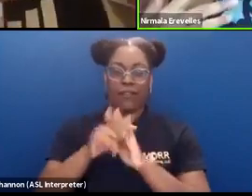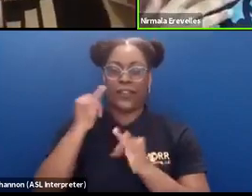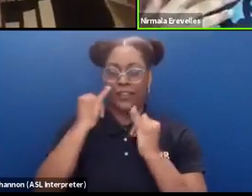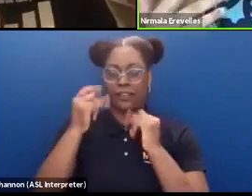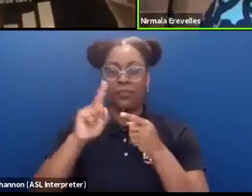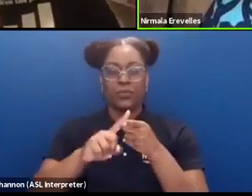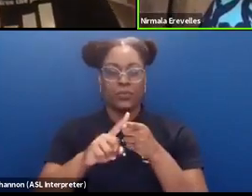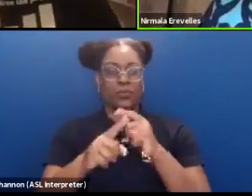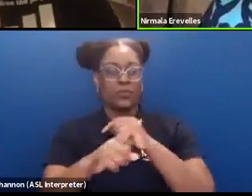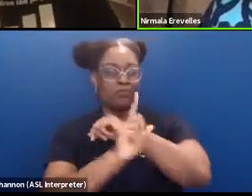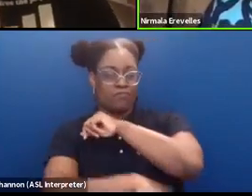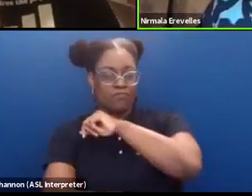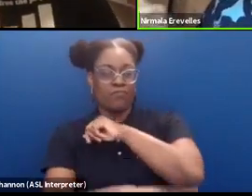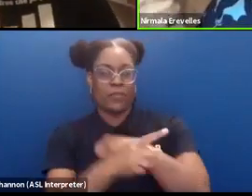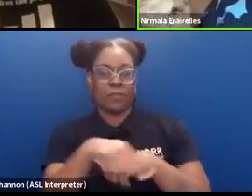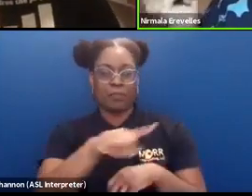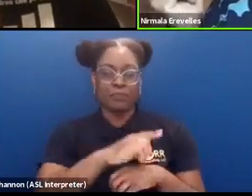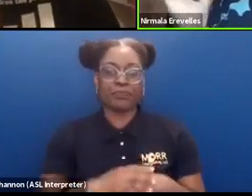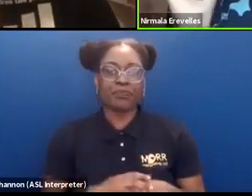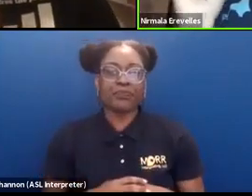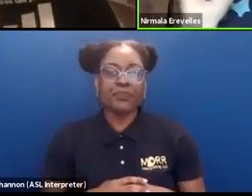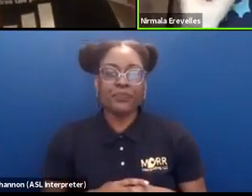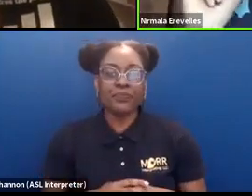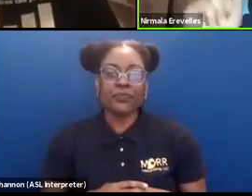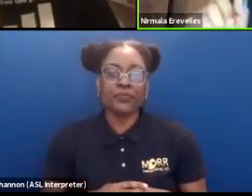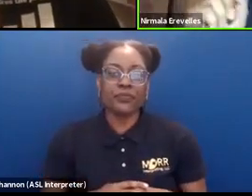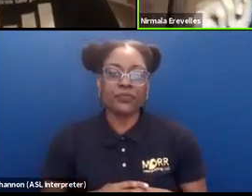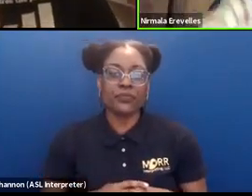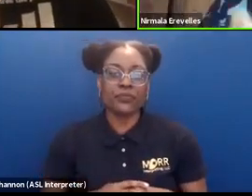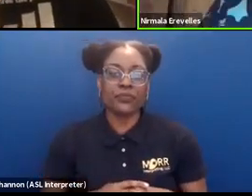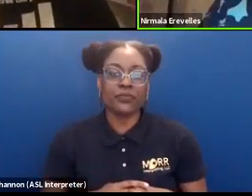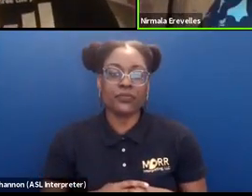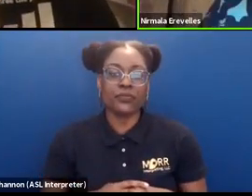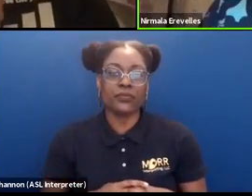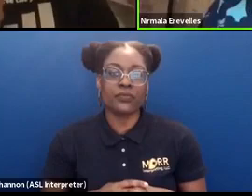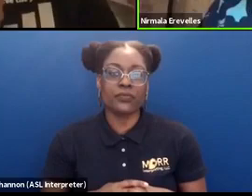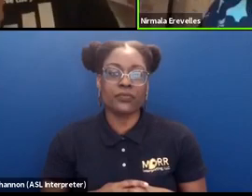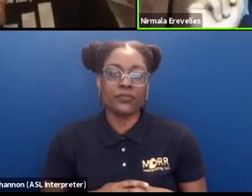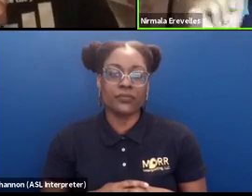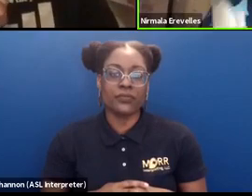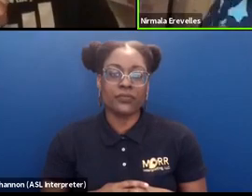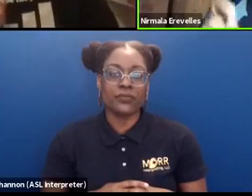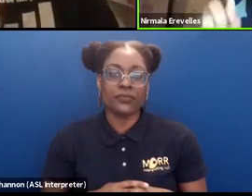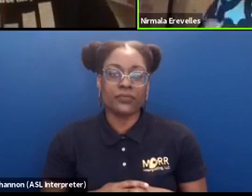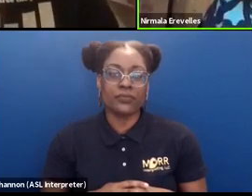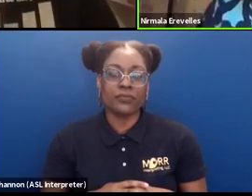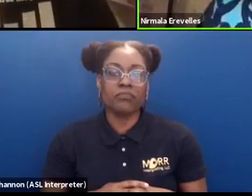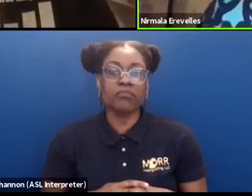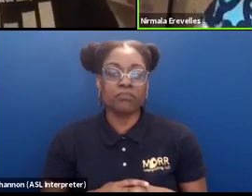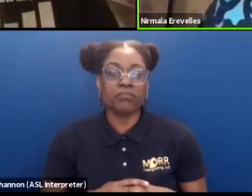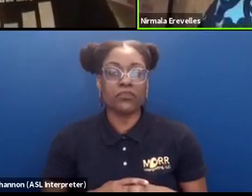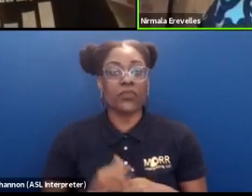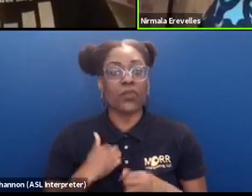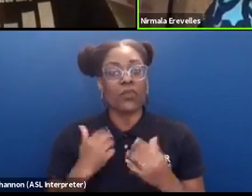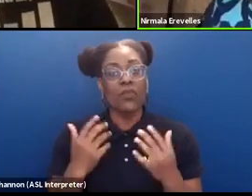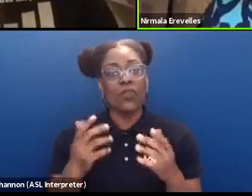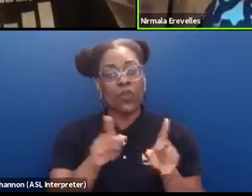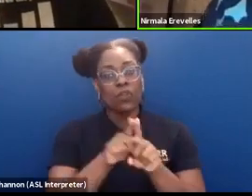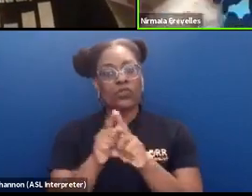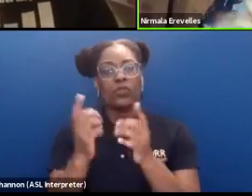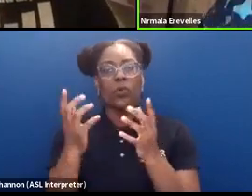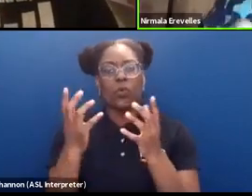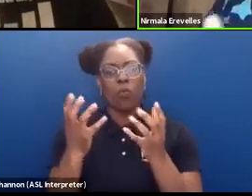this webinar, to figure out ways in which we can offer services to these young